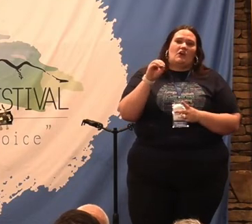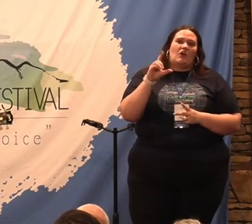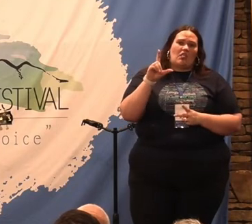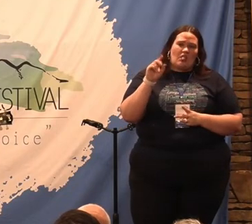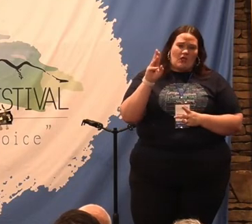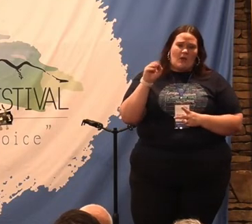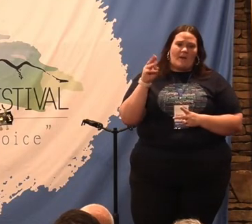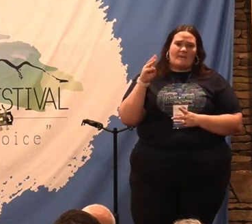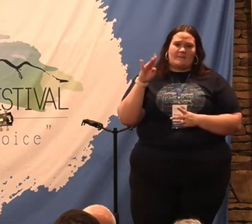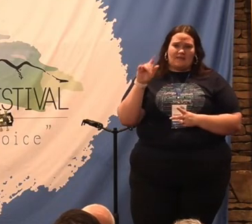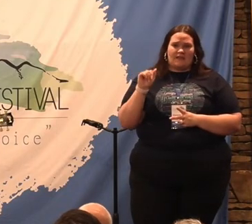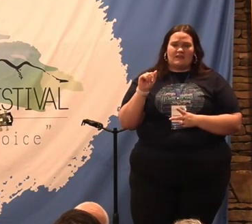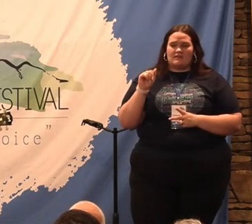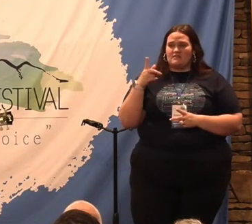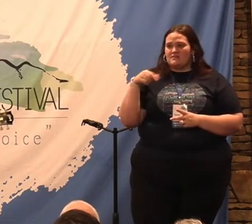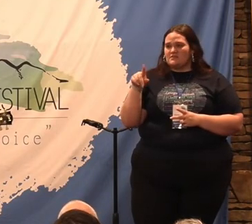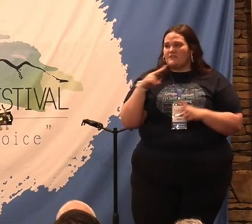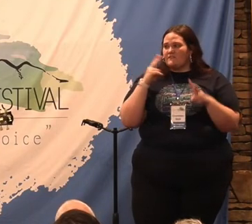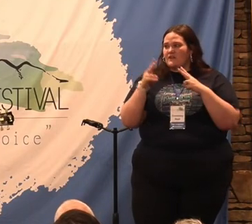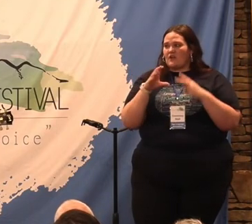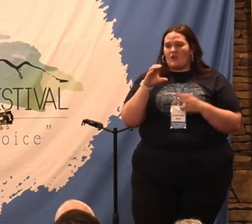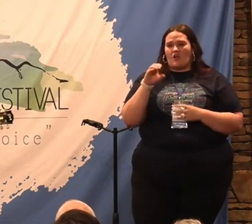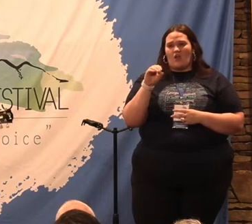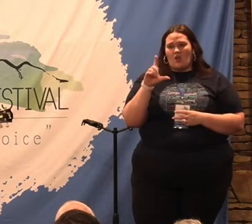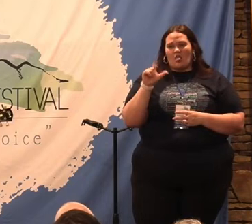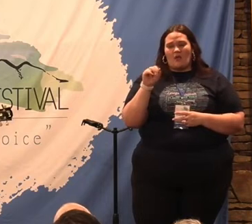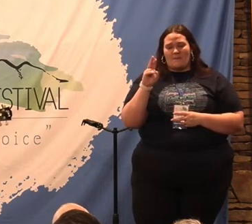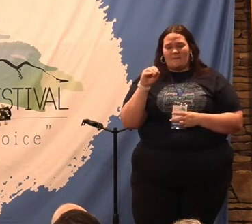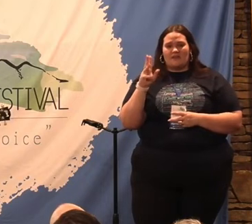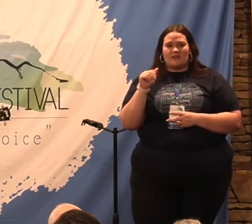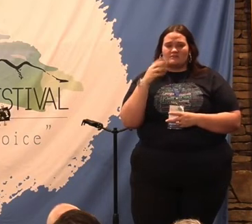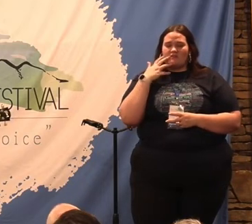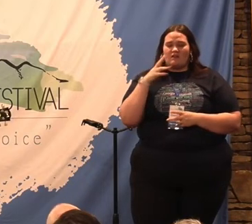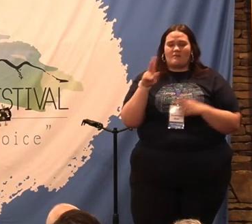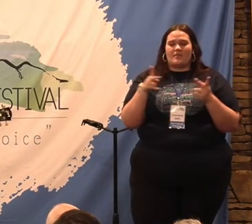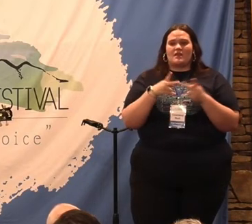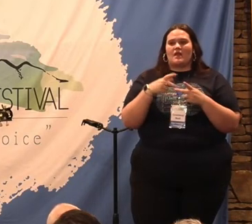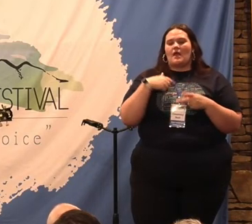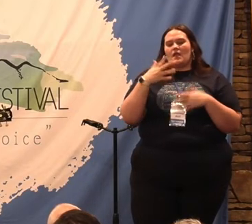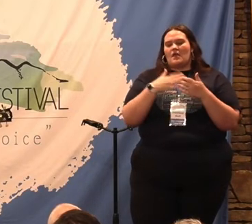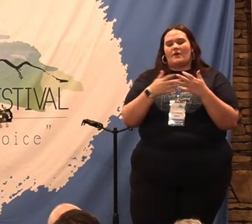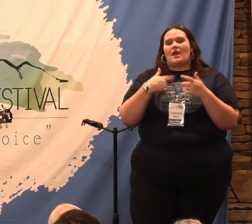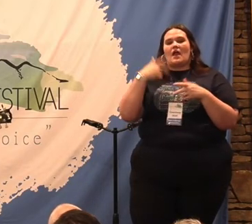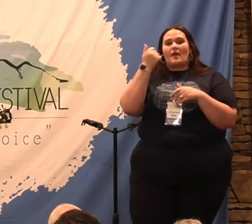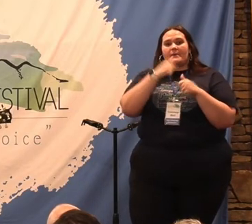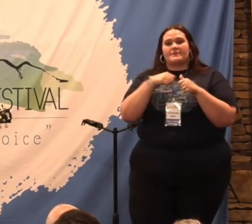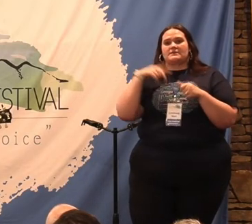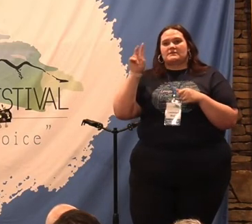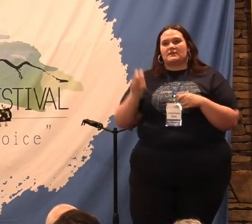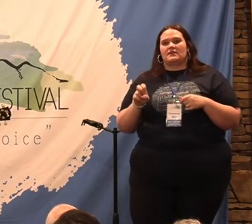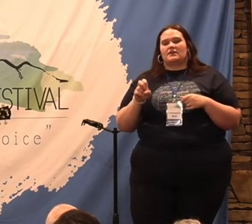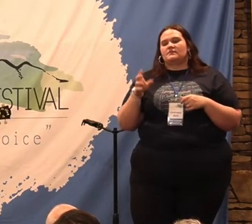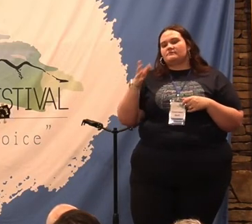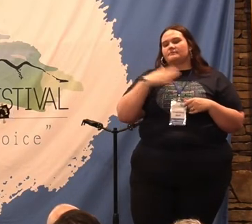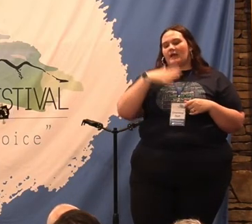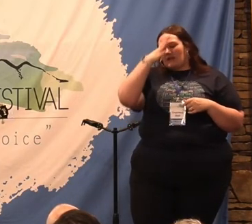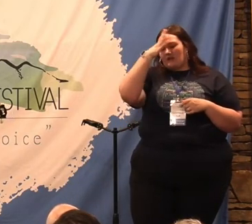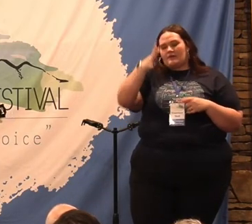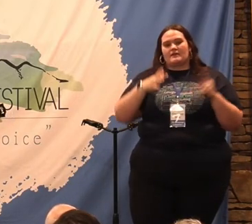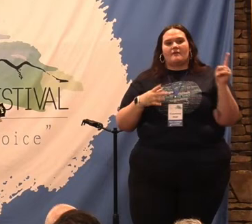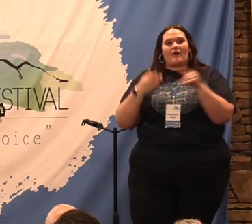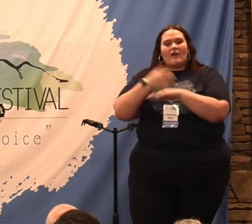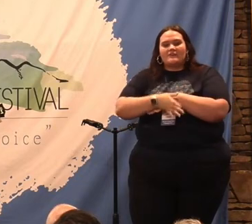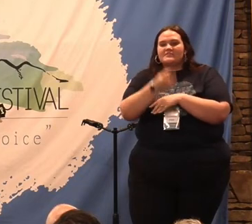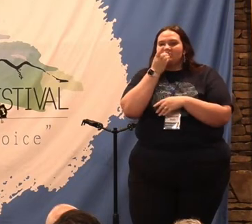Y'all been to Columbia, ain't you? Anyway, I remember sitting there, and it came out after dinner to have that first smoke, you know, and my